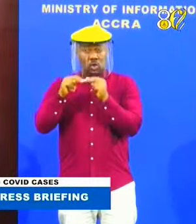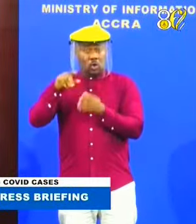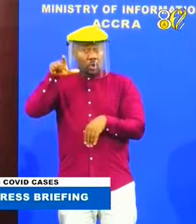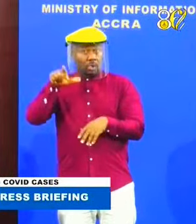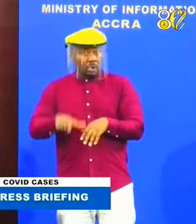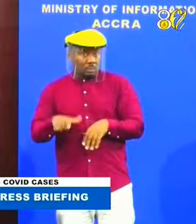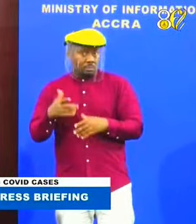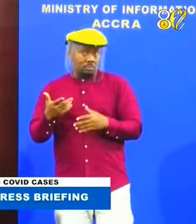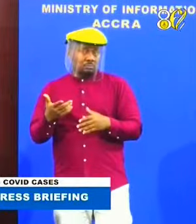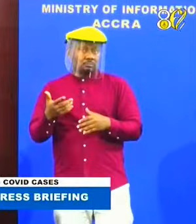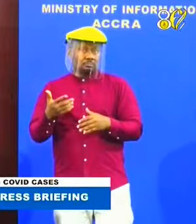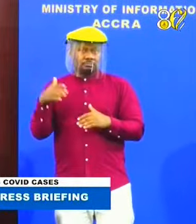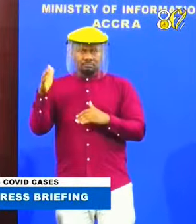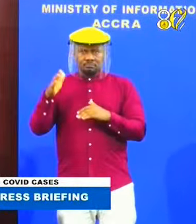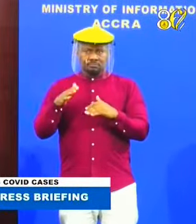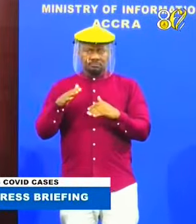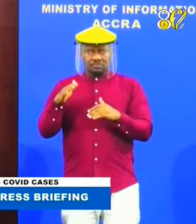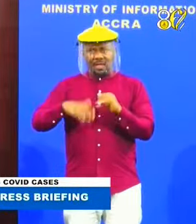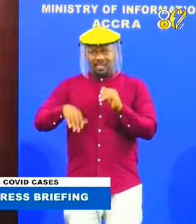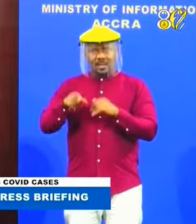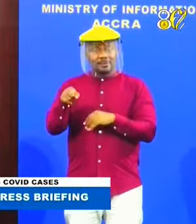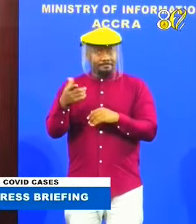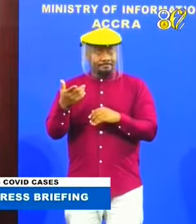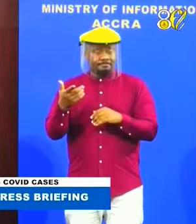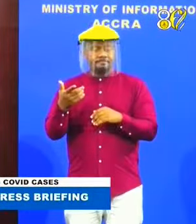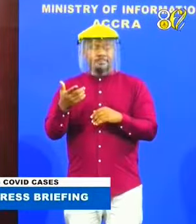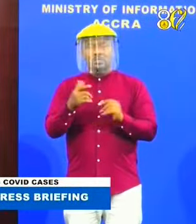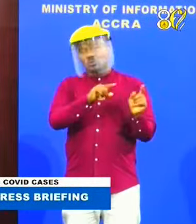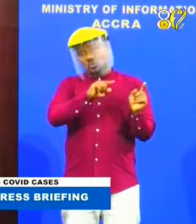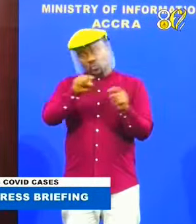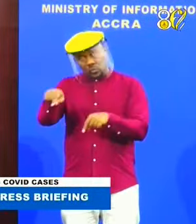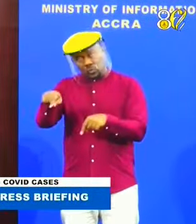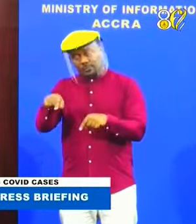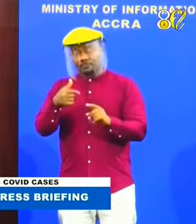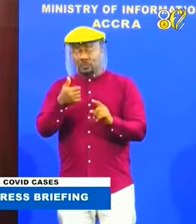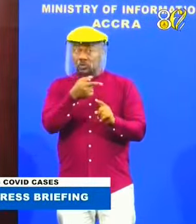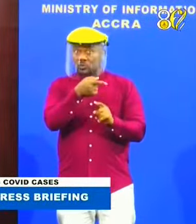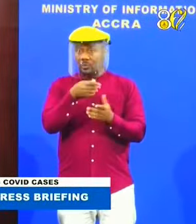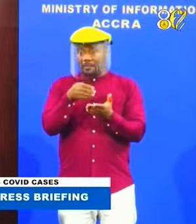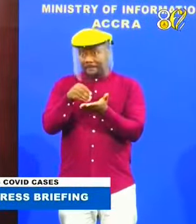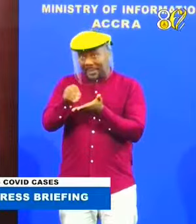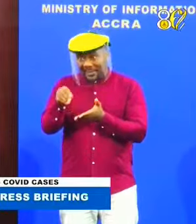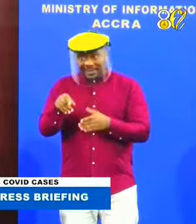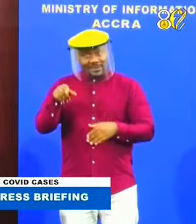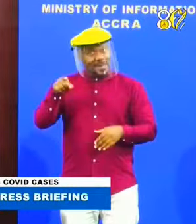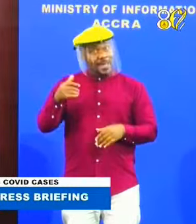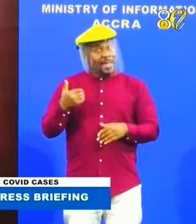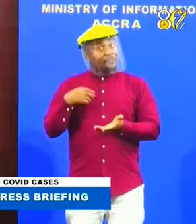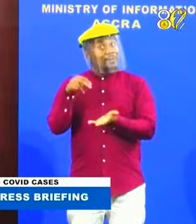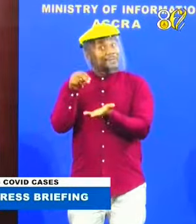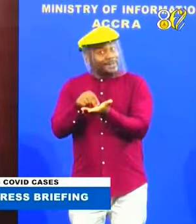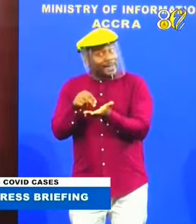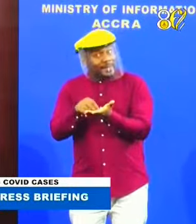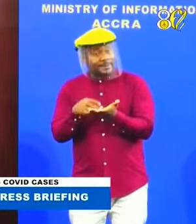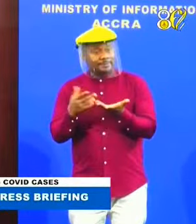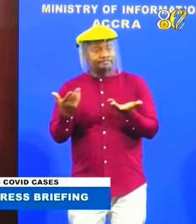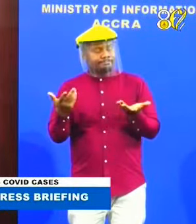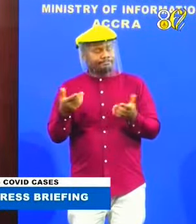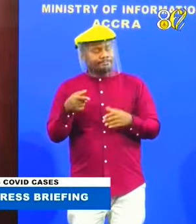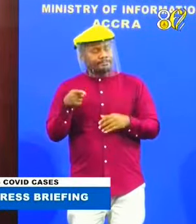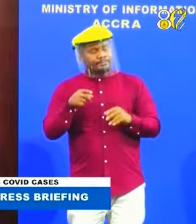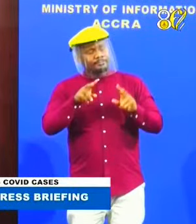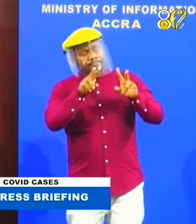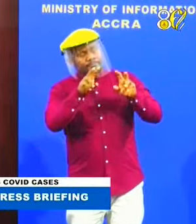what their charges really are. And then there's a nurse there who checks you up and makes sure everything is